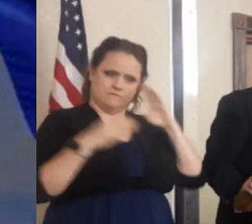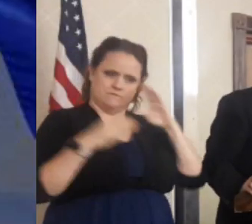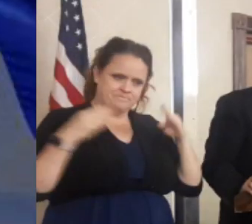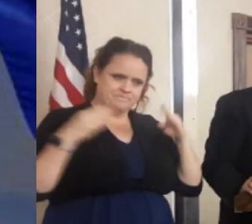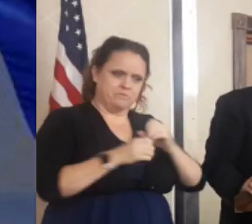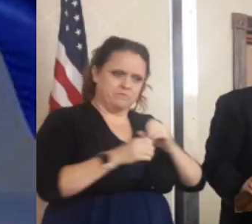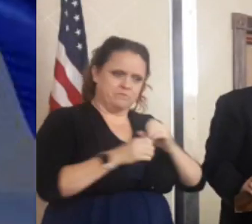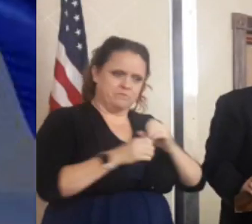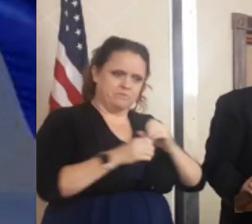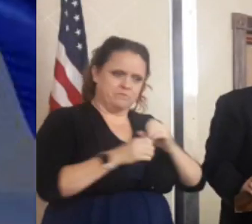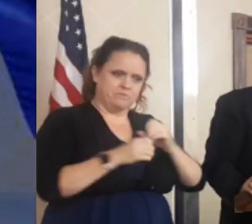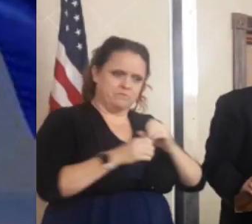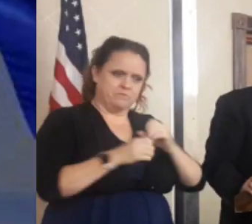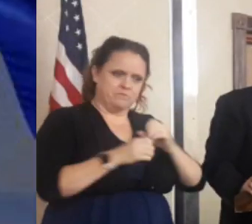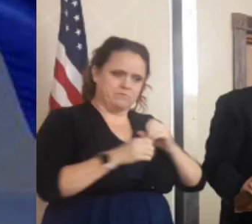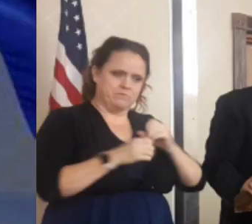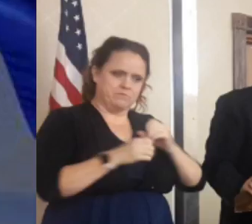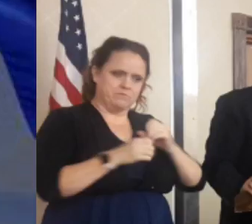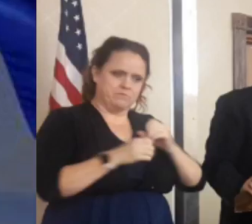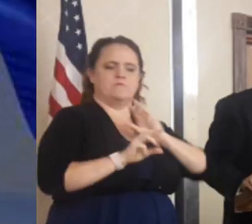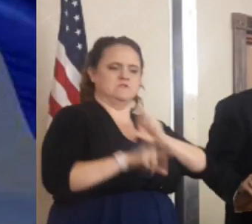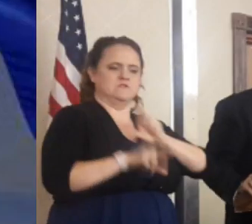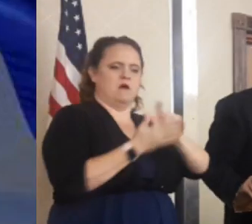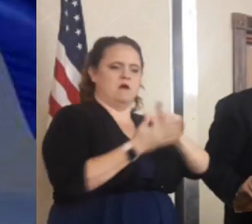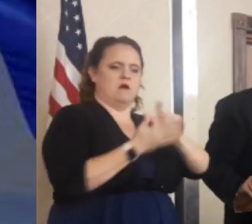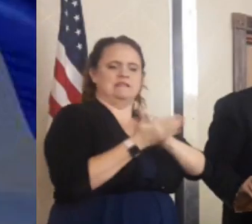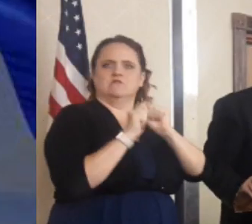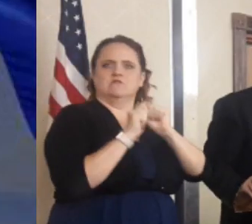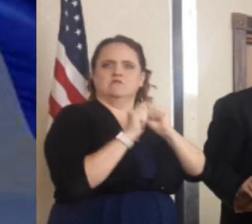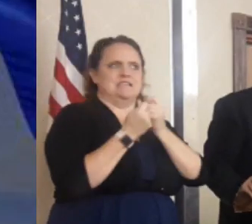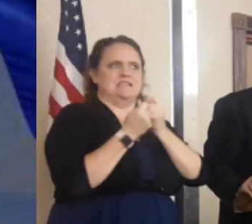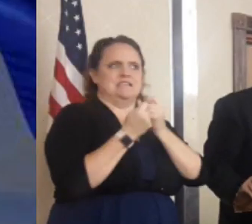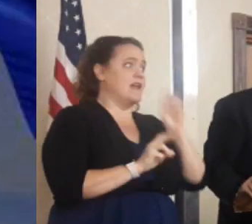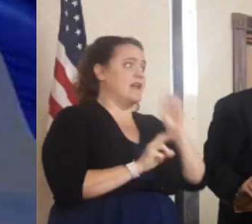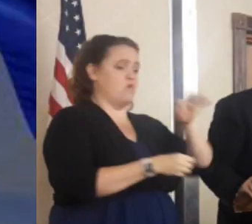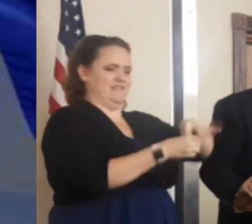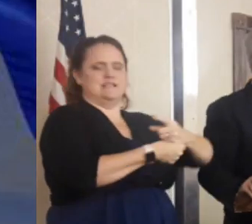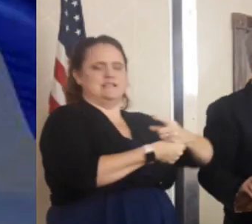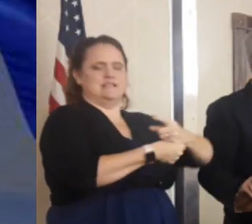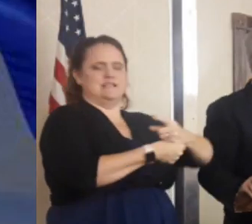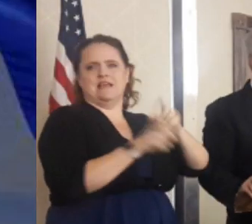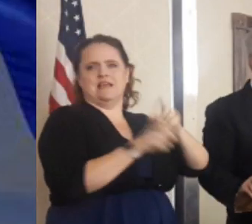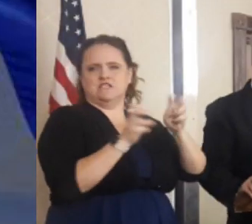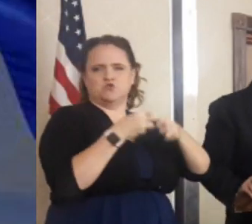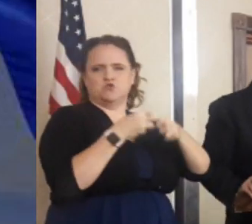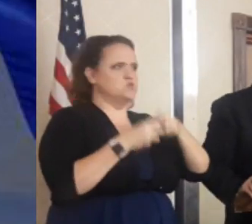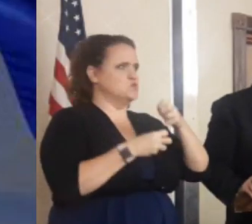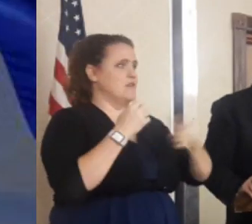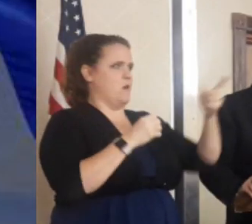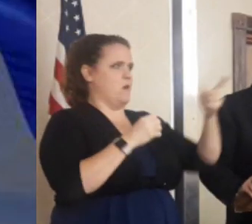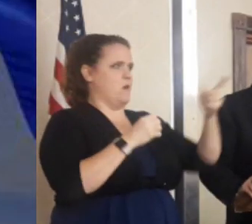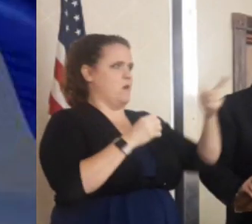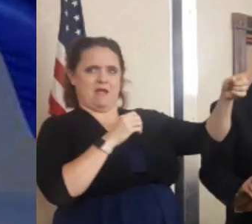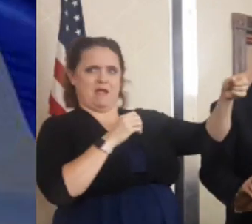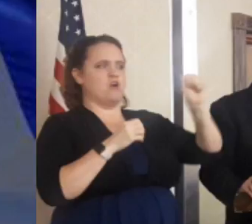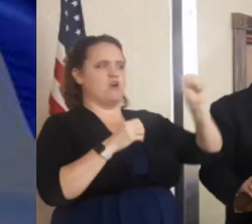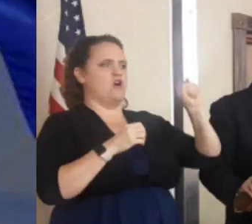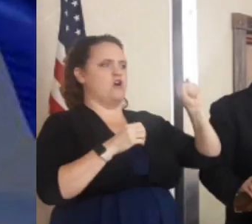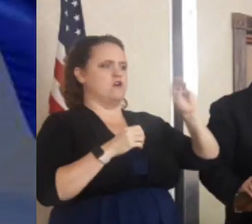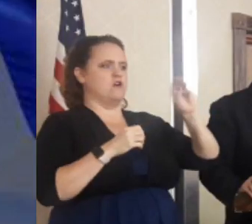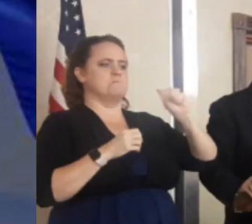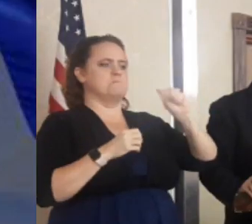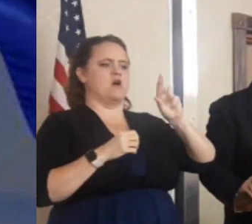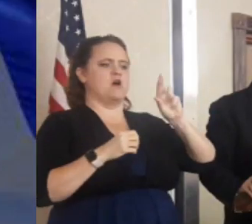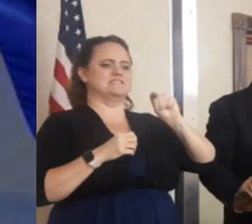response legal team ready for election day issues. Everybody, this is Art Martinez Navarra. Please welcome